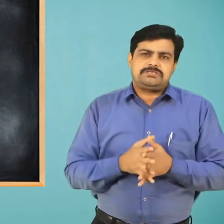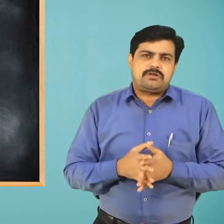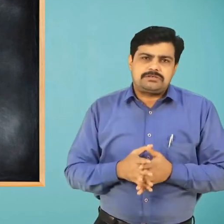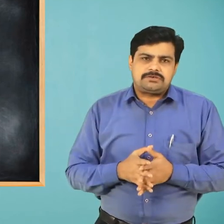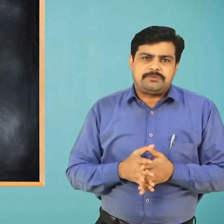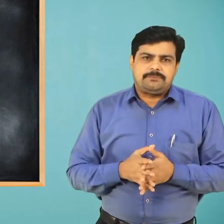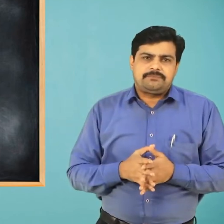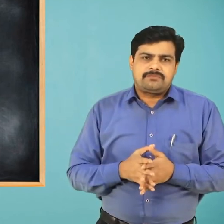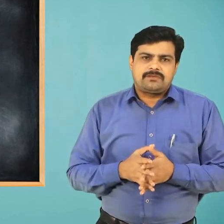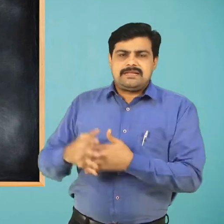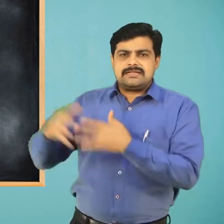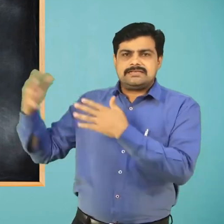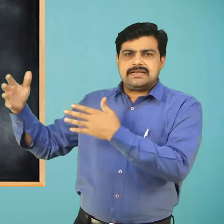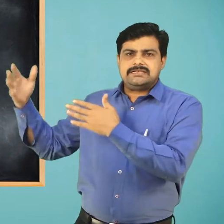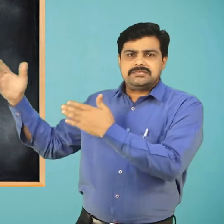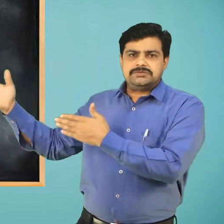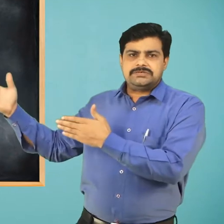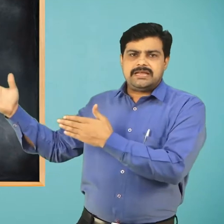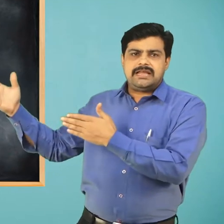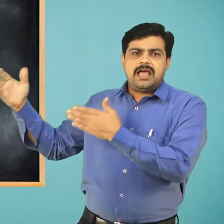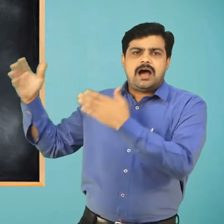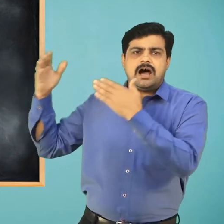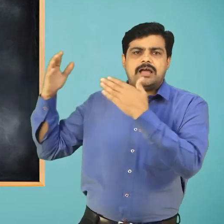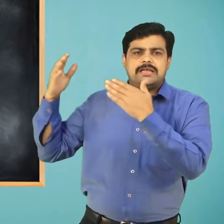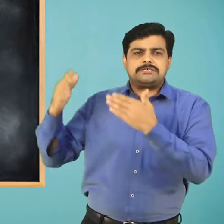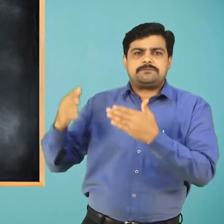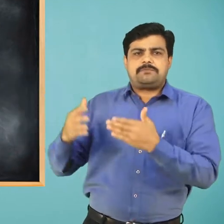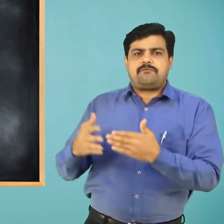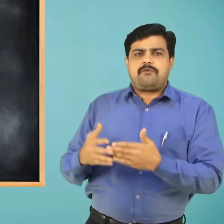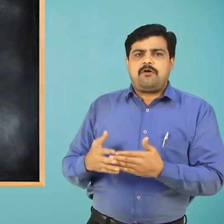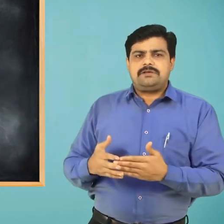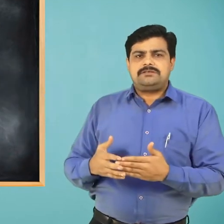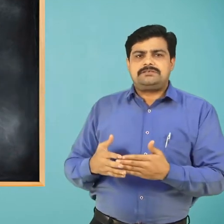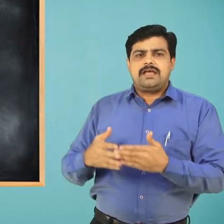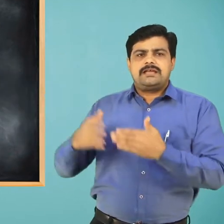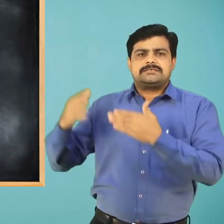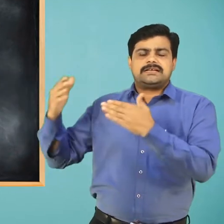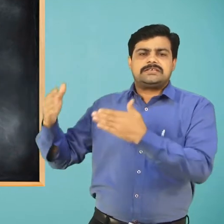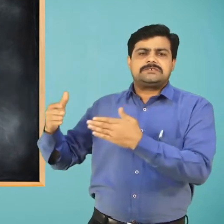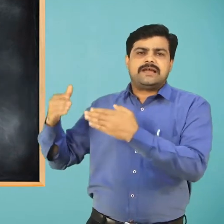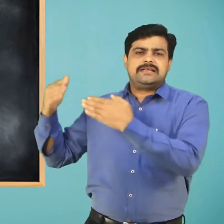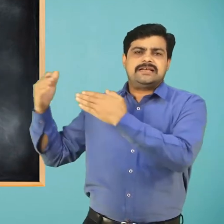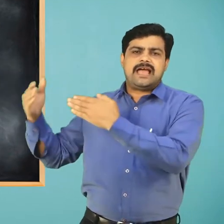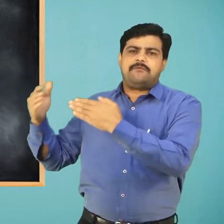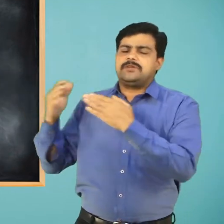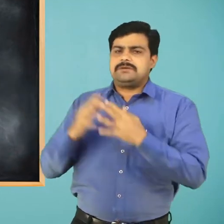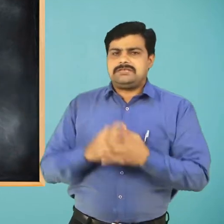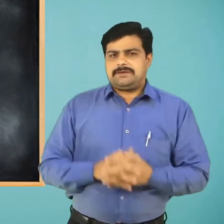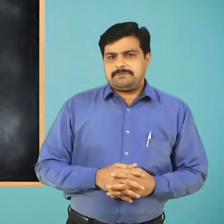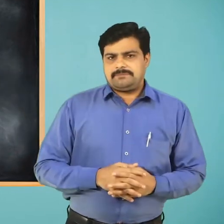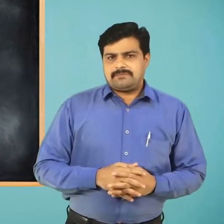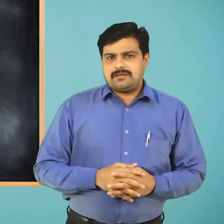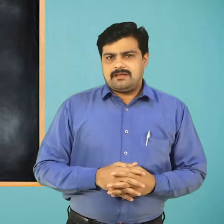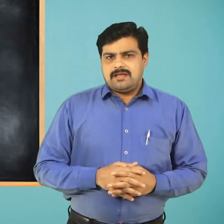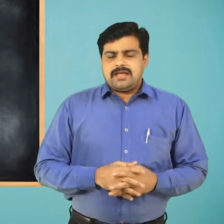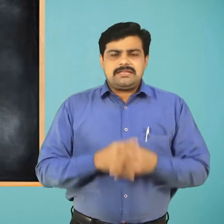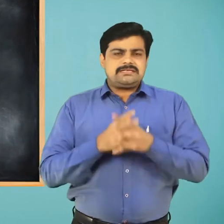prepositions also. The another sentence you see, his performance satisfied everybody. Here in